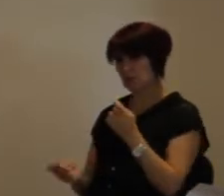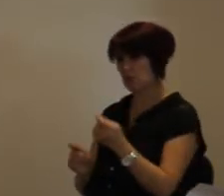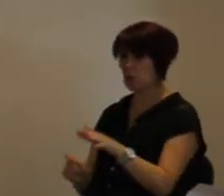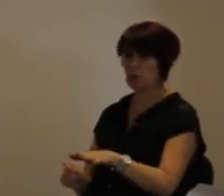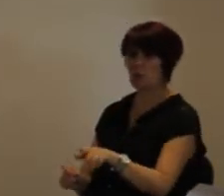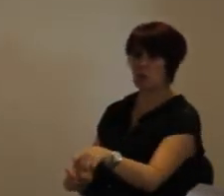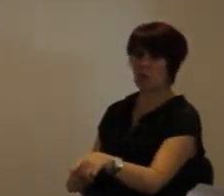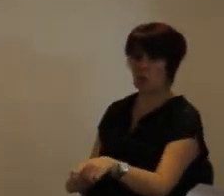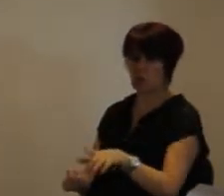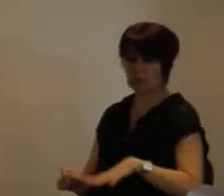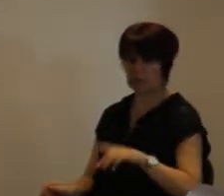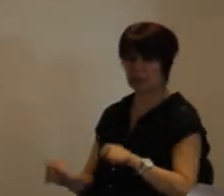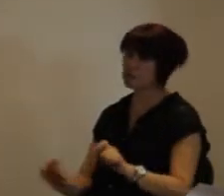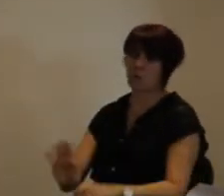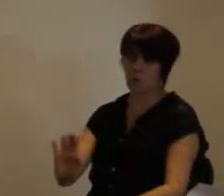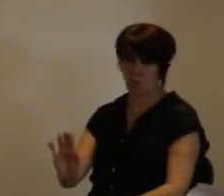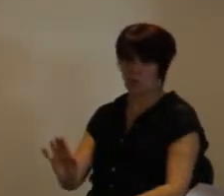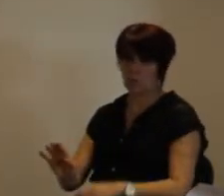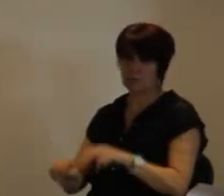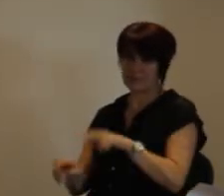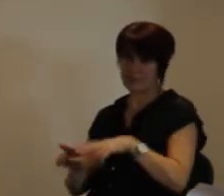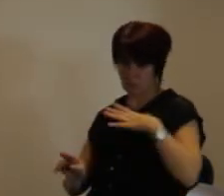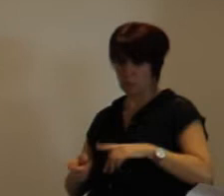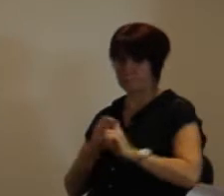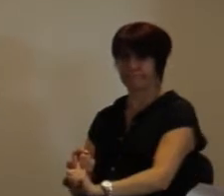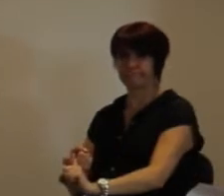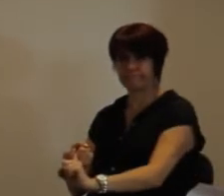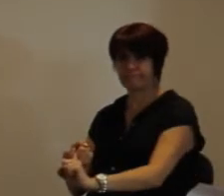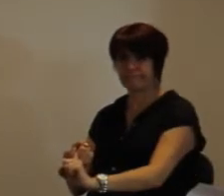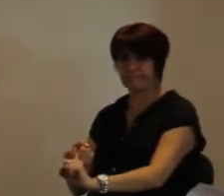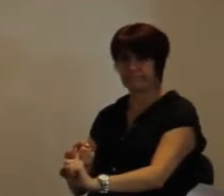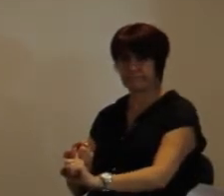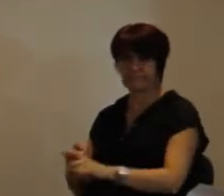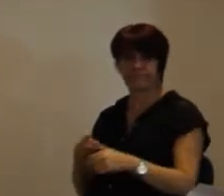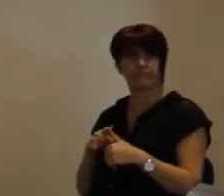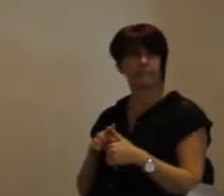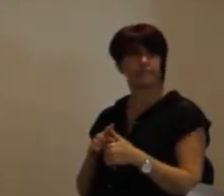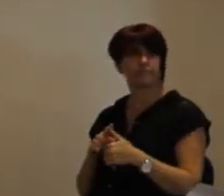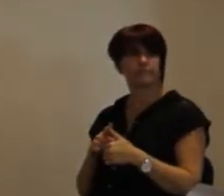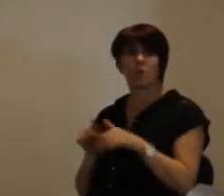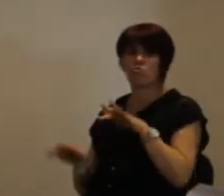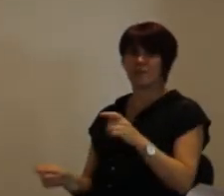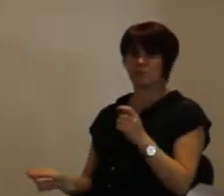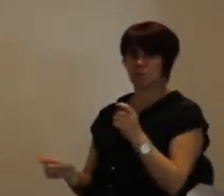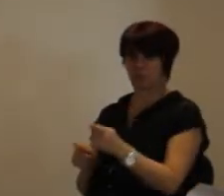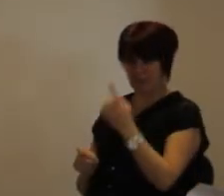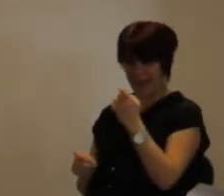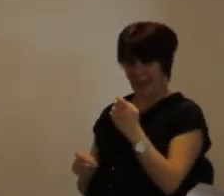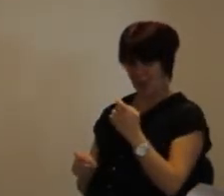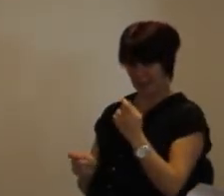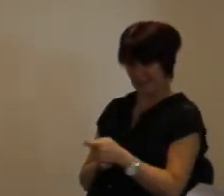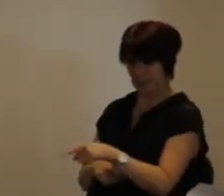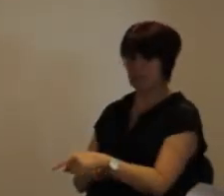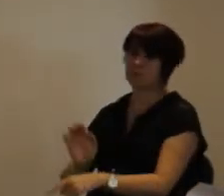those. These are your assessment criteria, your learning outcomes. These remain the same. Reasonable adjustments do not adjust